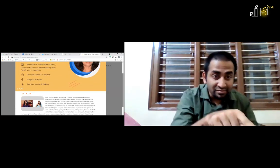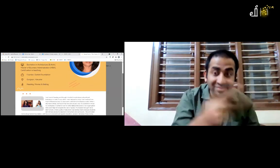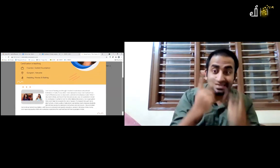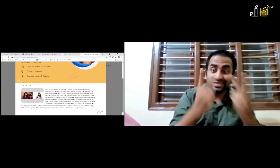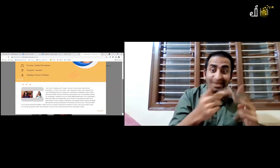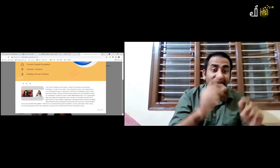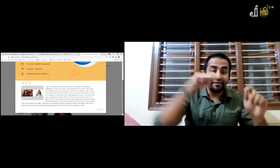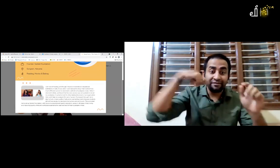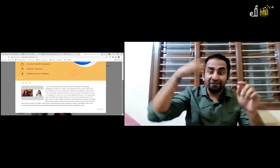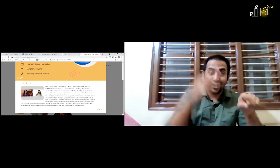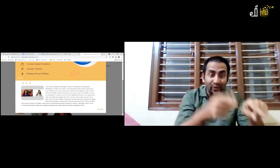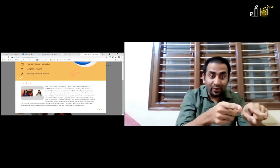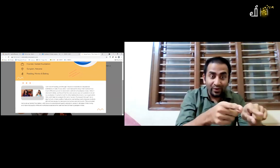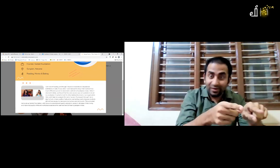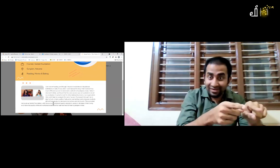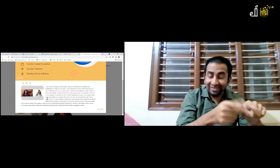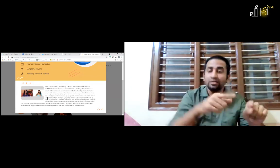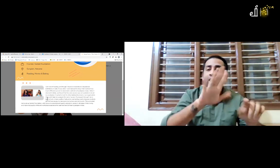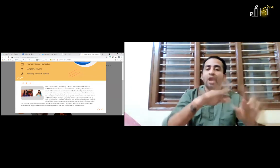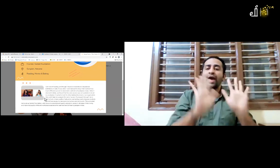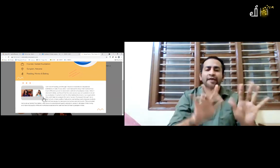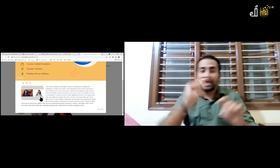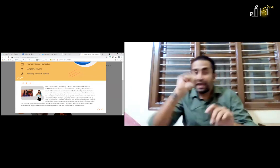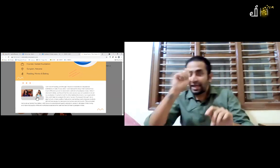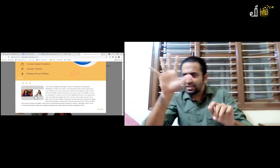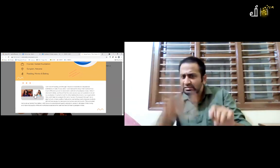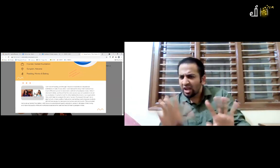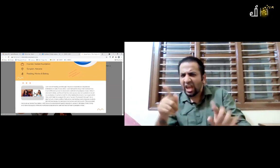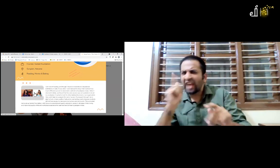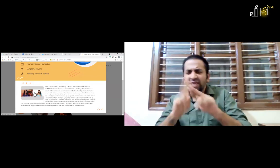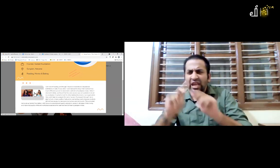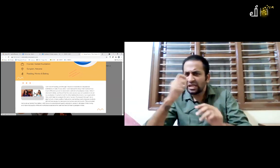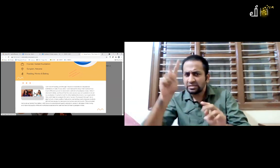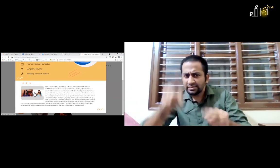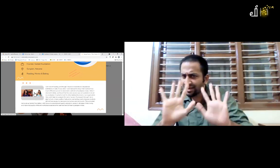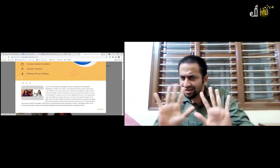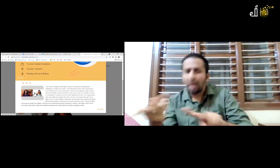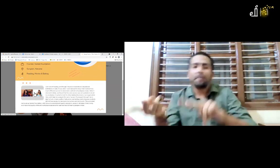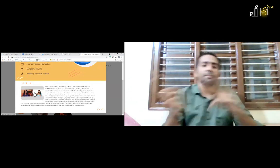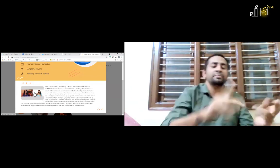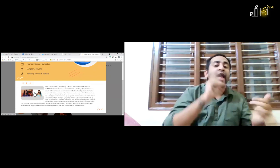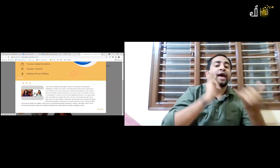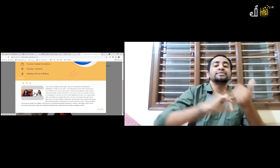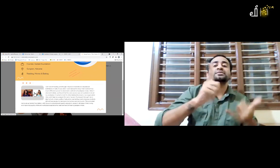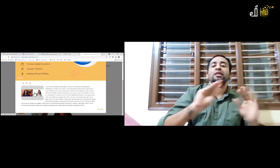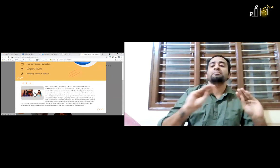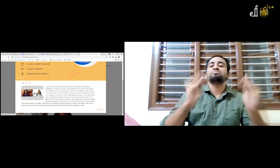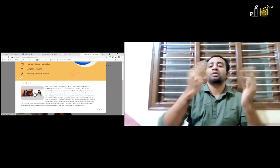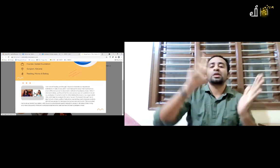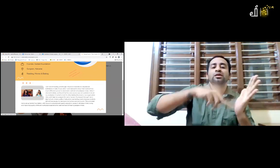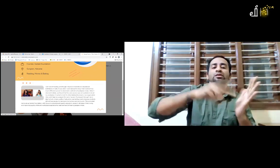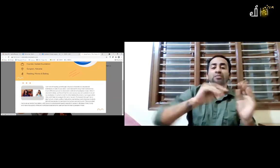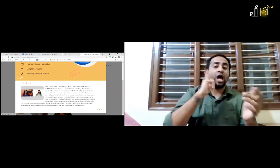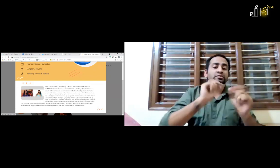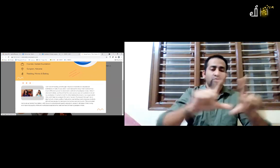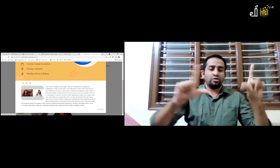have, their interests, and there's a short video as well. So all the text that is there, if you're not